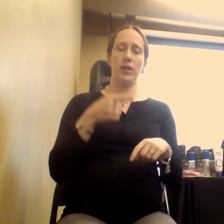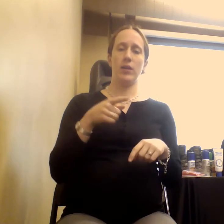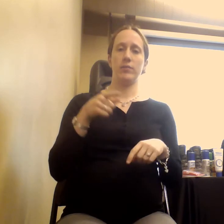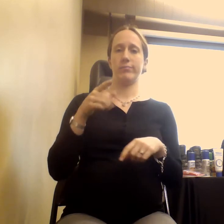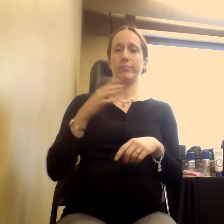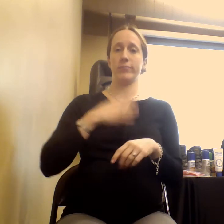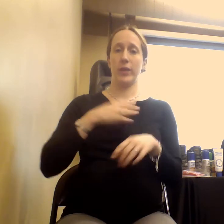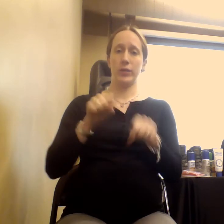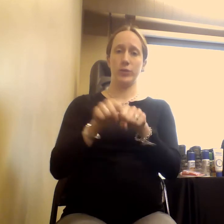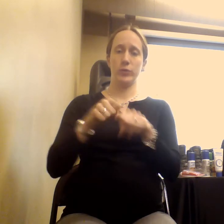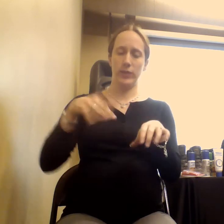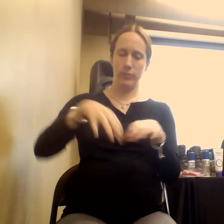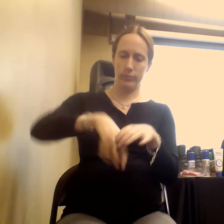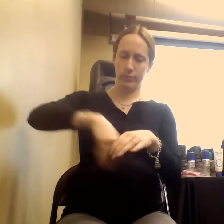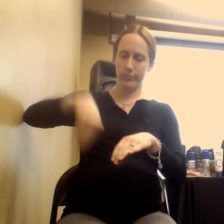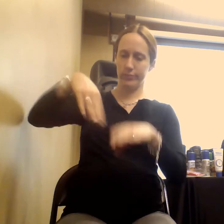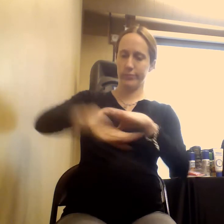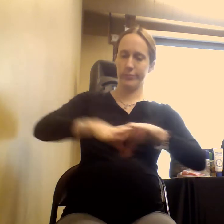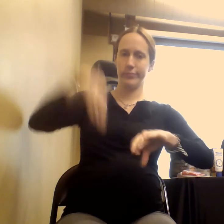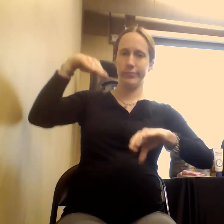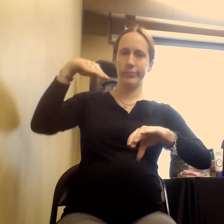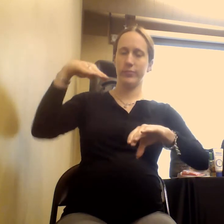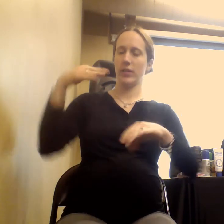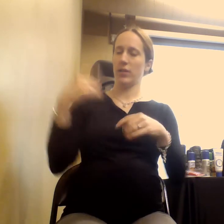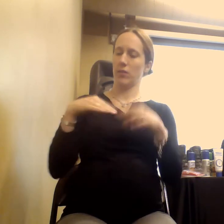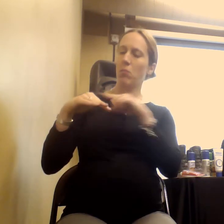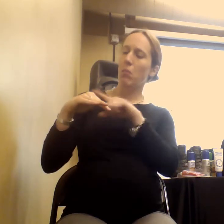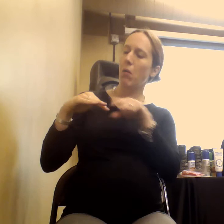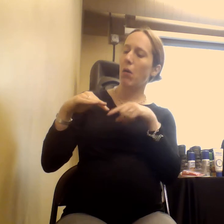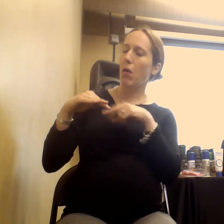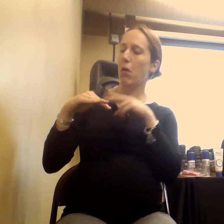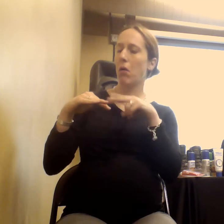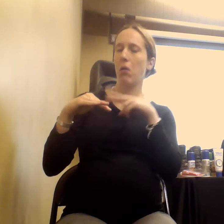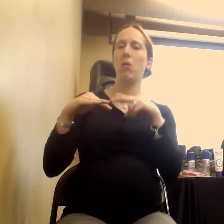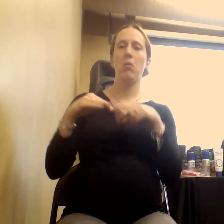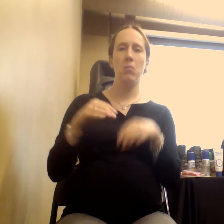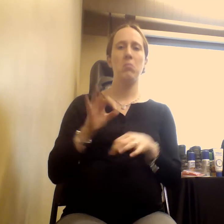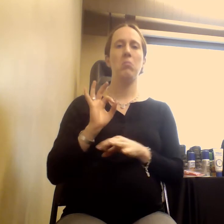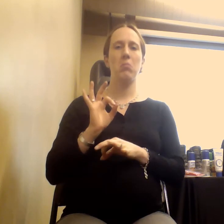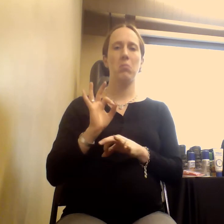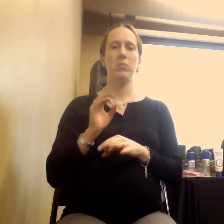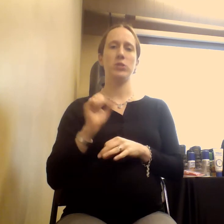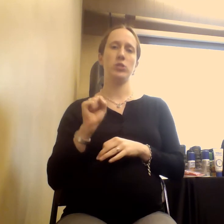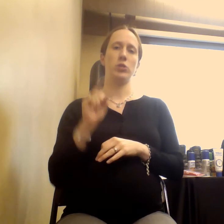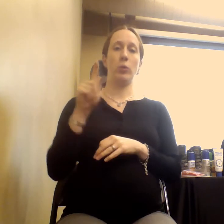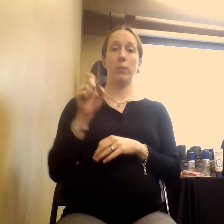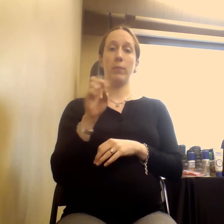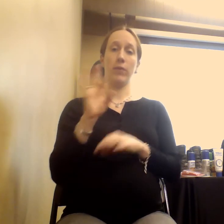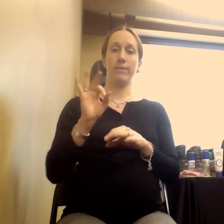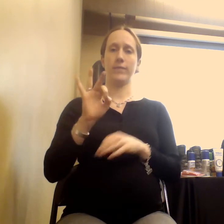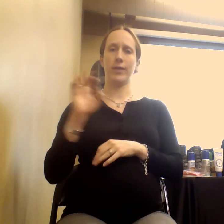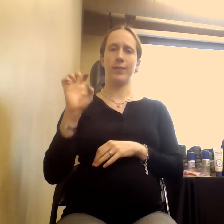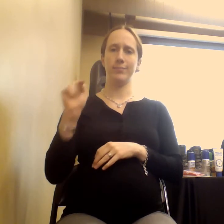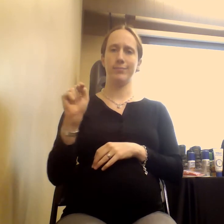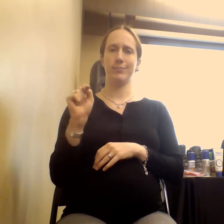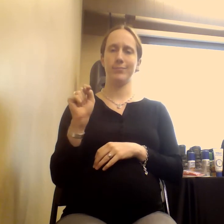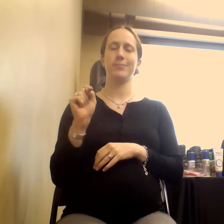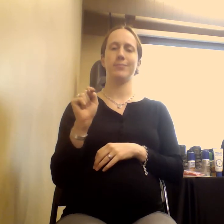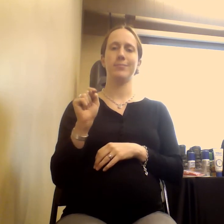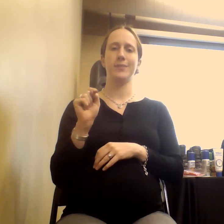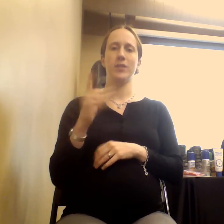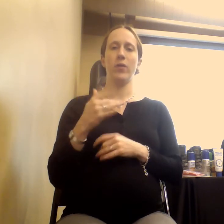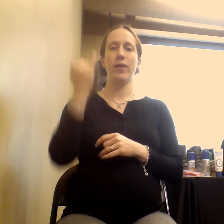don't. So Dr. Soles and all those, not that I'm a hater. If you got weight on your back, you need support on